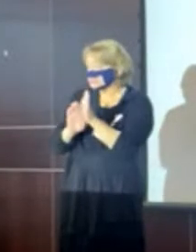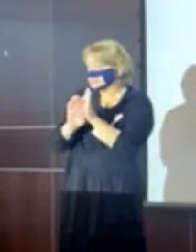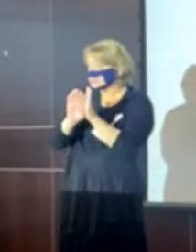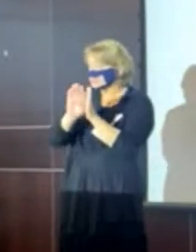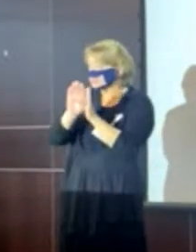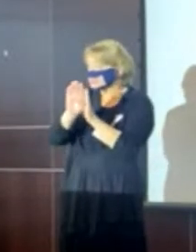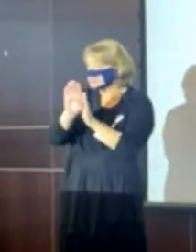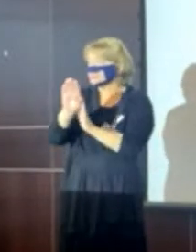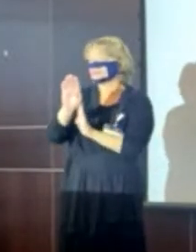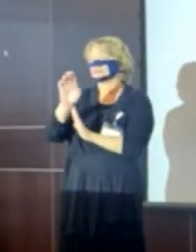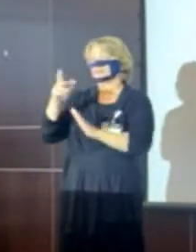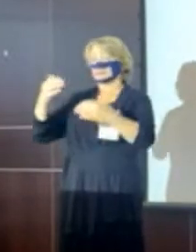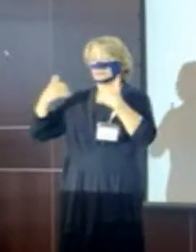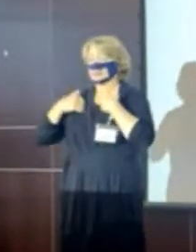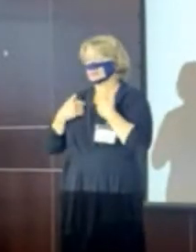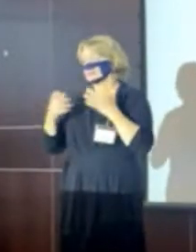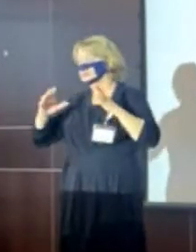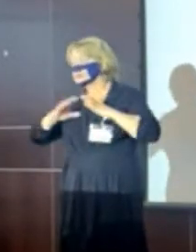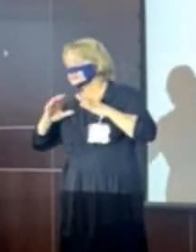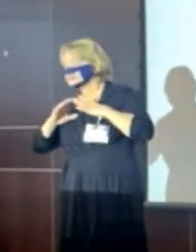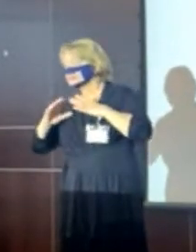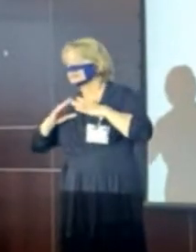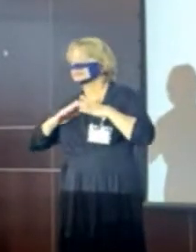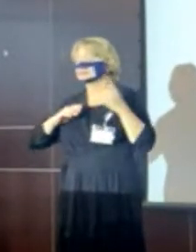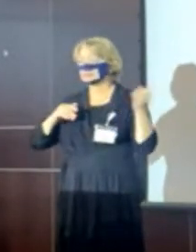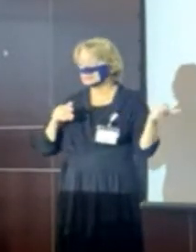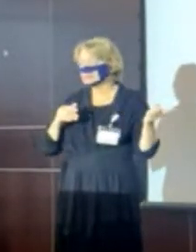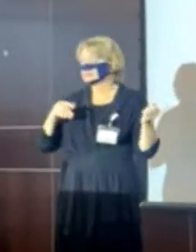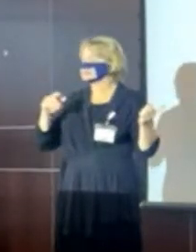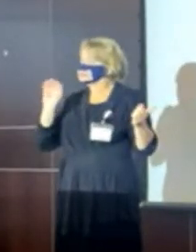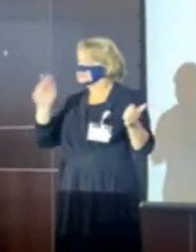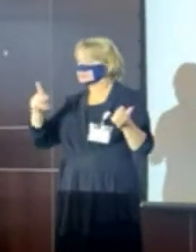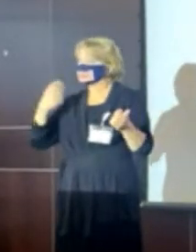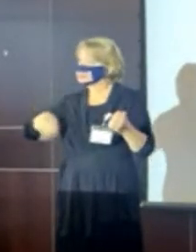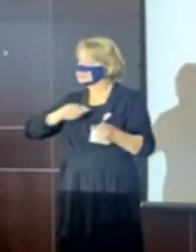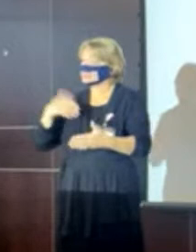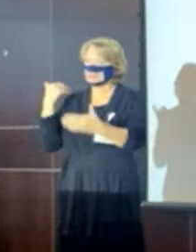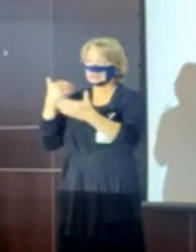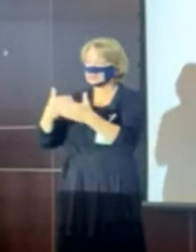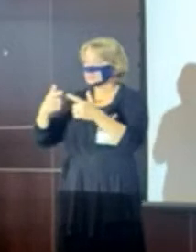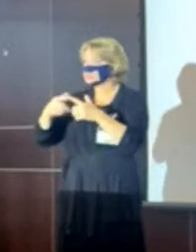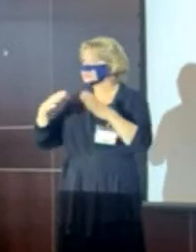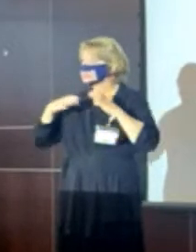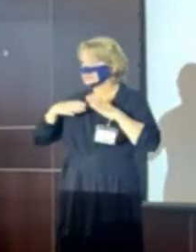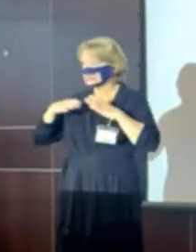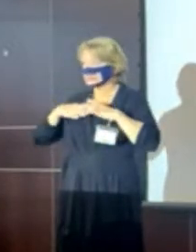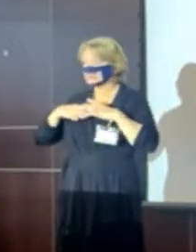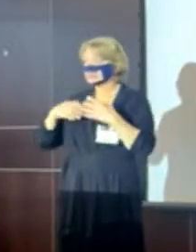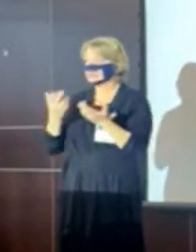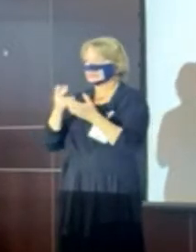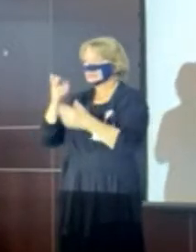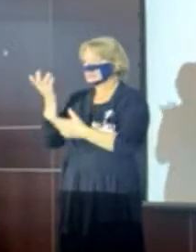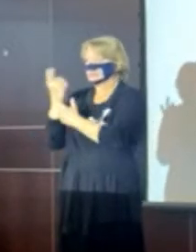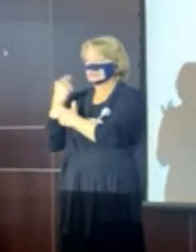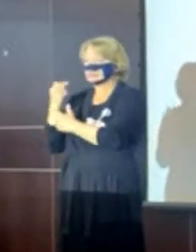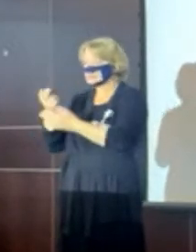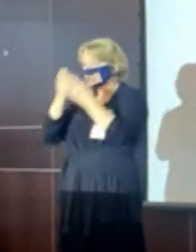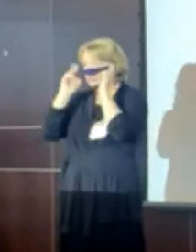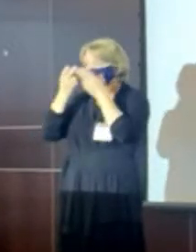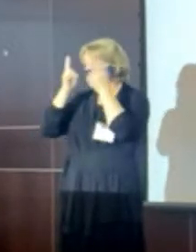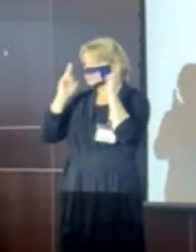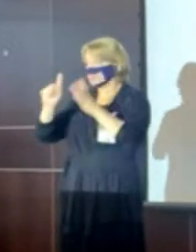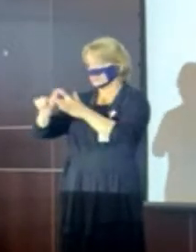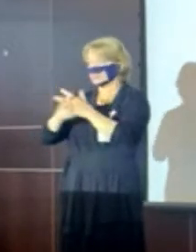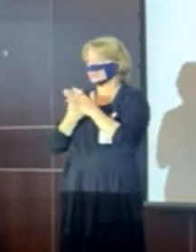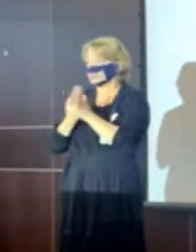a lot of holidays is not lost on you. We're nearing the holidays again. I know Halloween seemed to be a little bit of a kickstart last